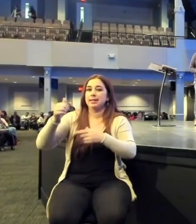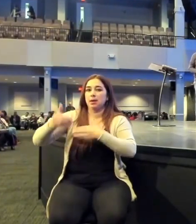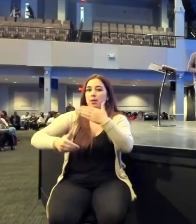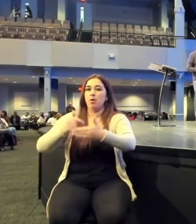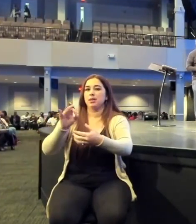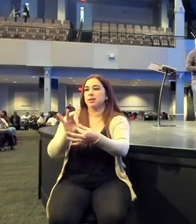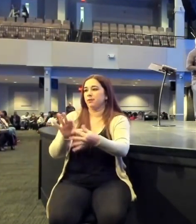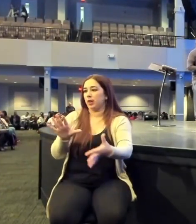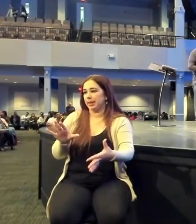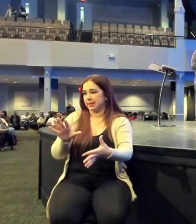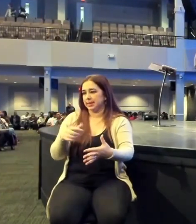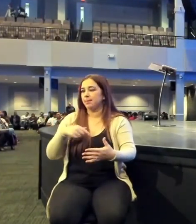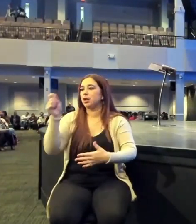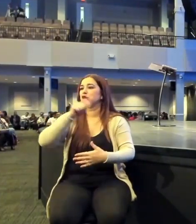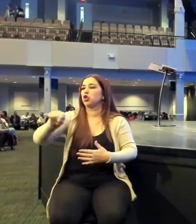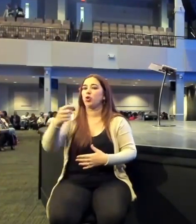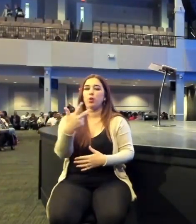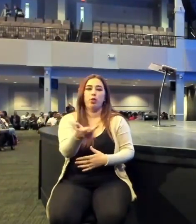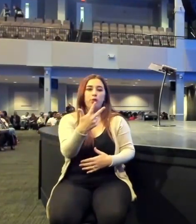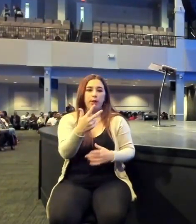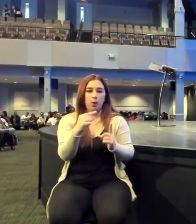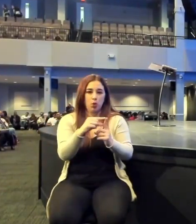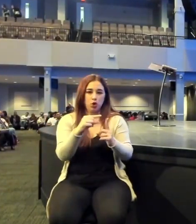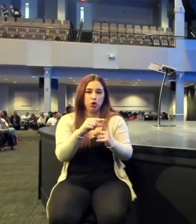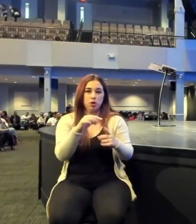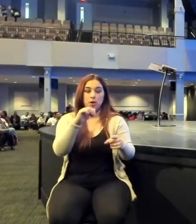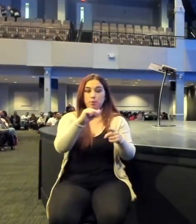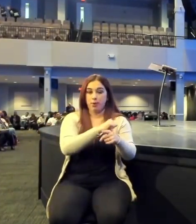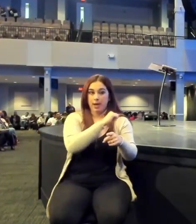of release. I'm going to circle three words here. Practice,